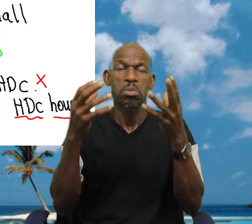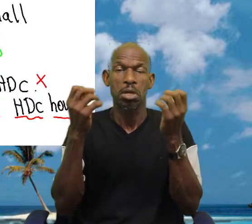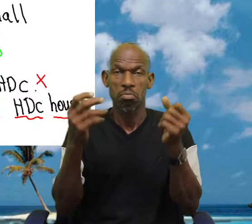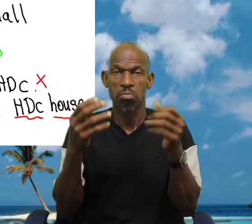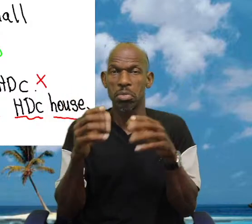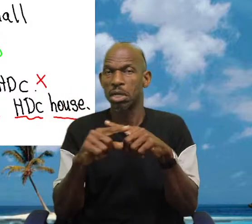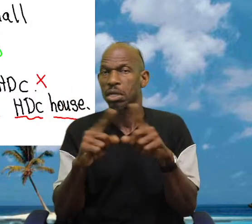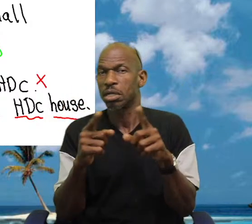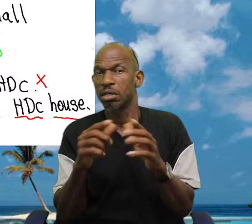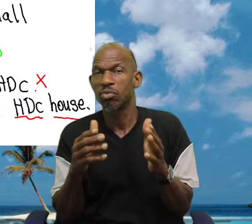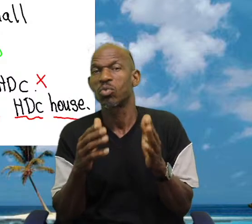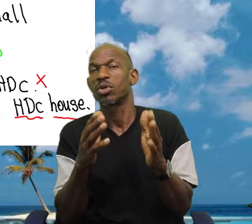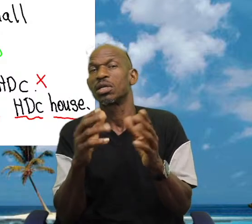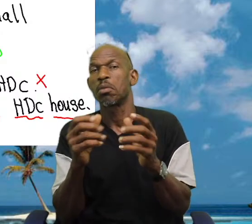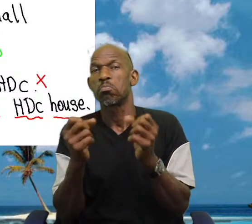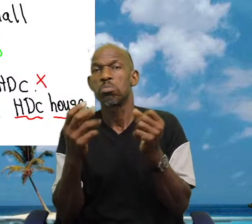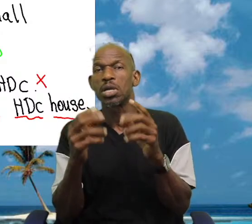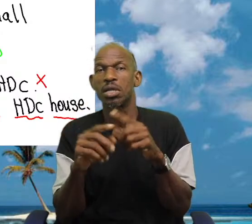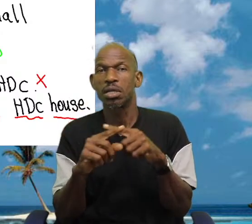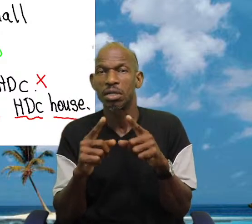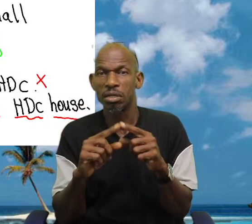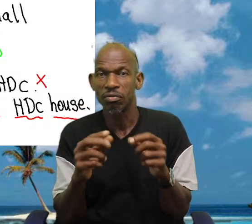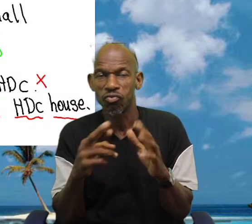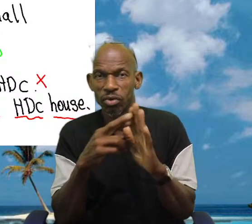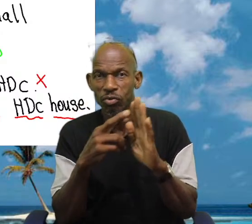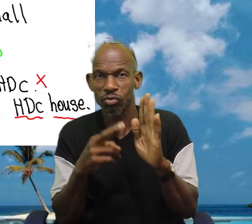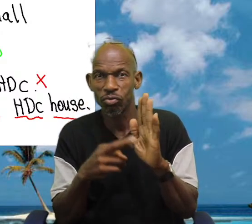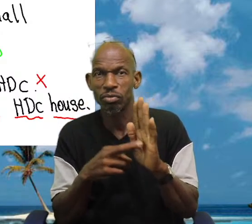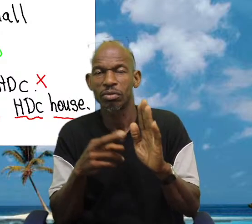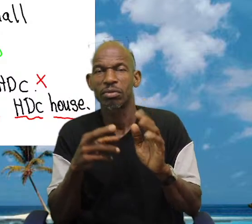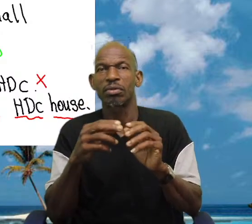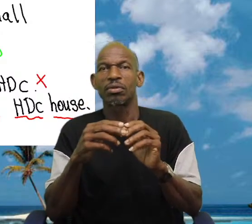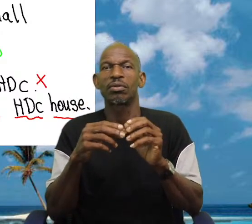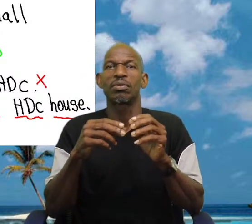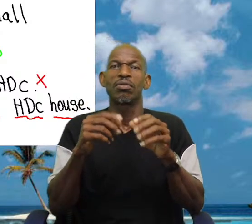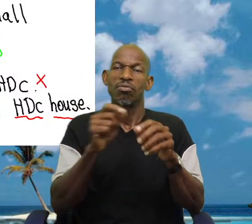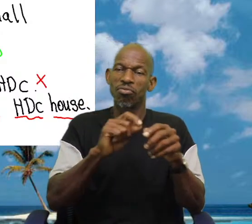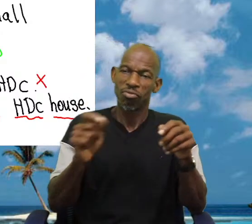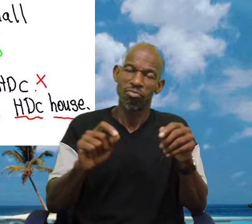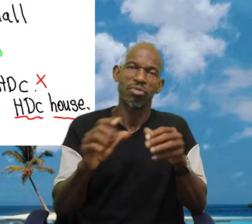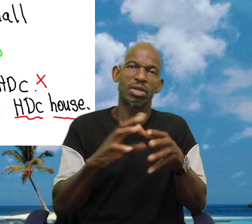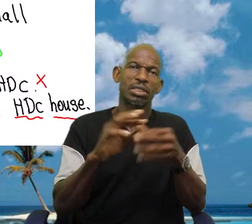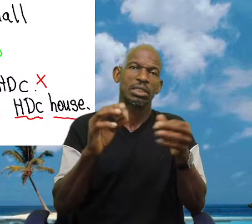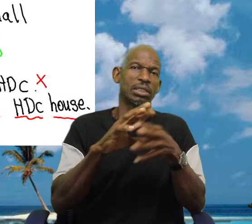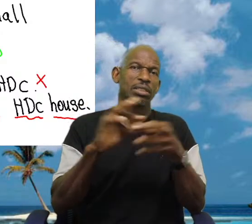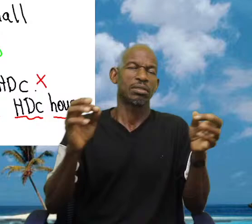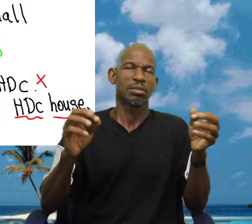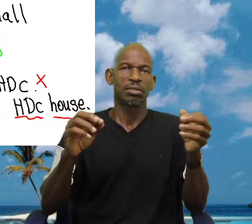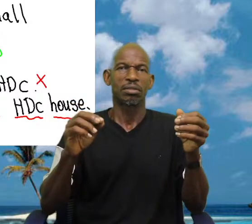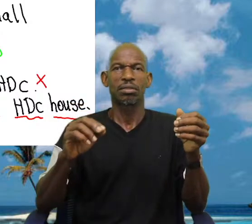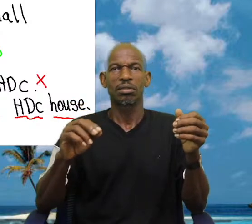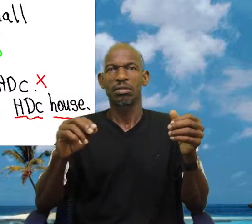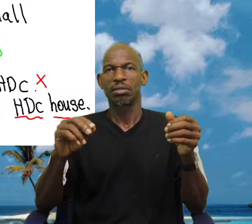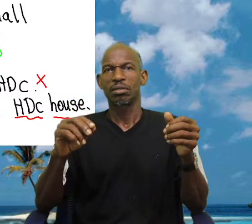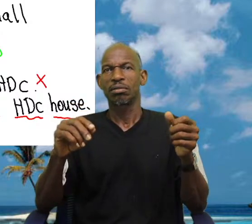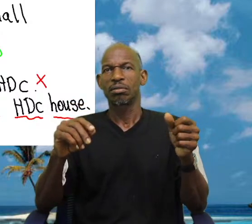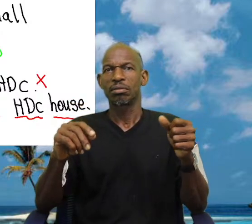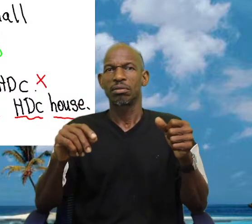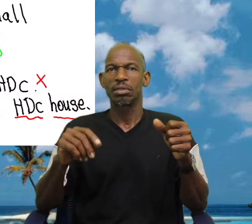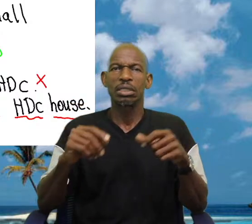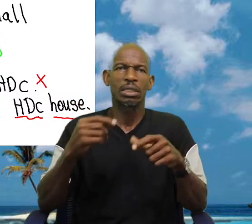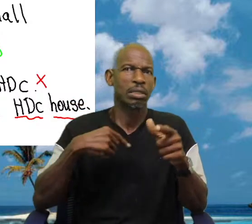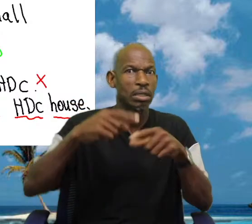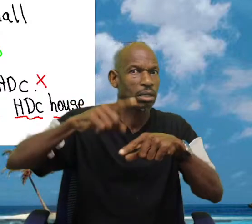ways. There are many ways of writing sentences, many. And I cannot count the